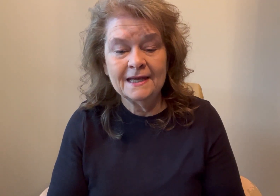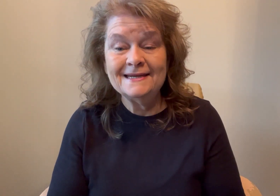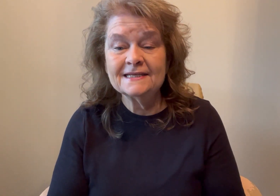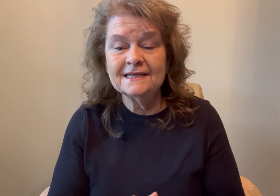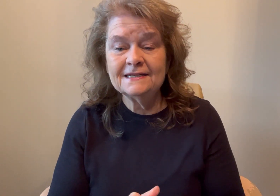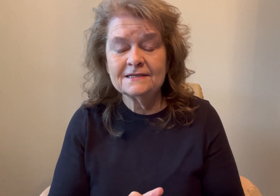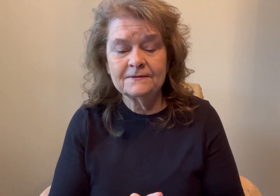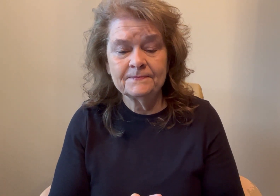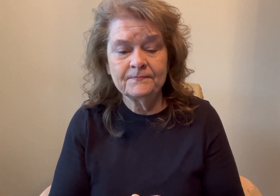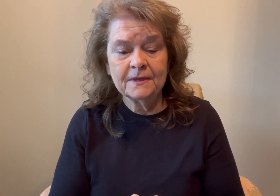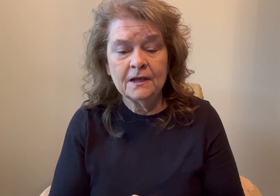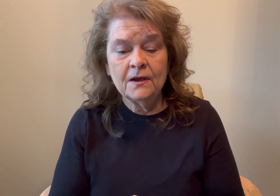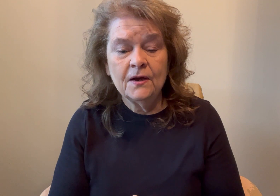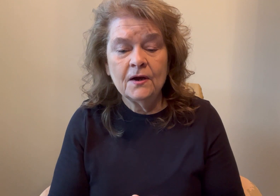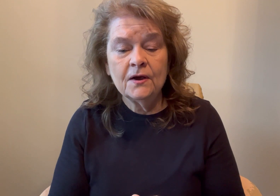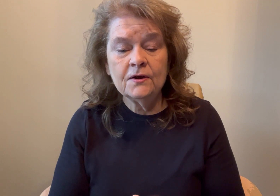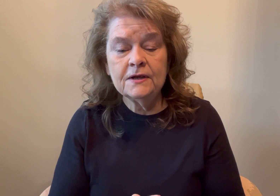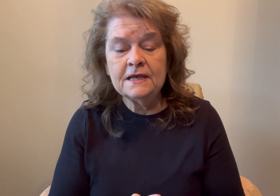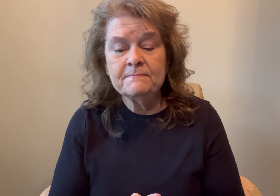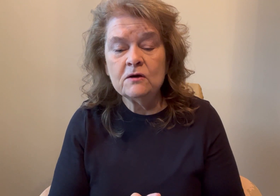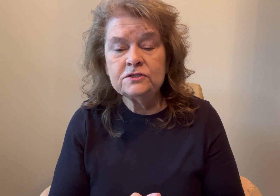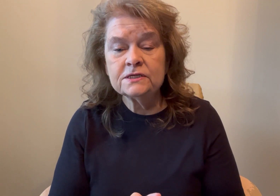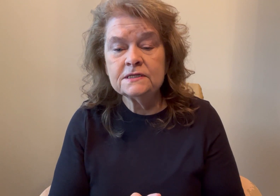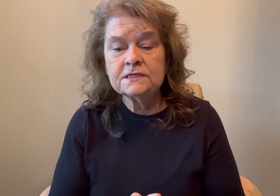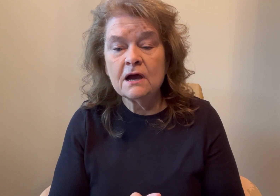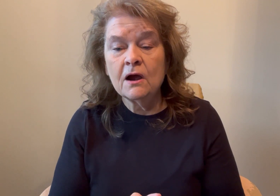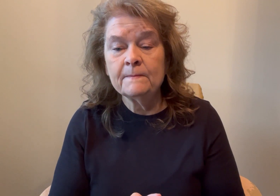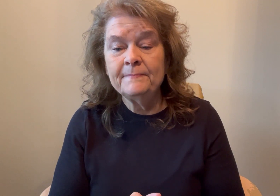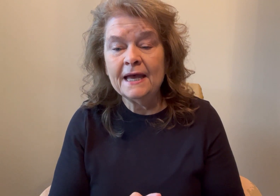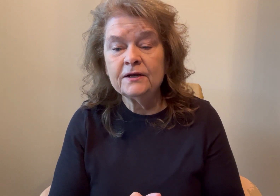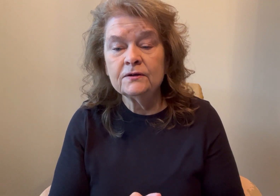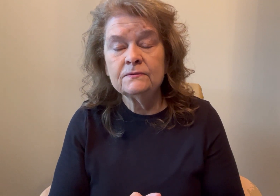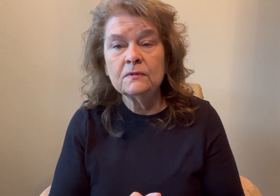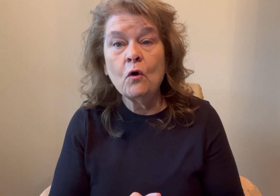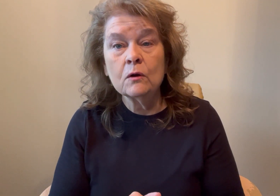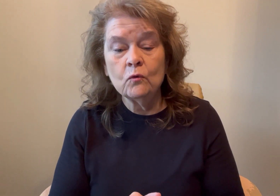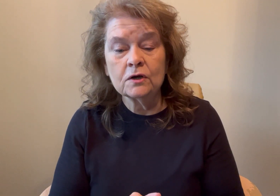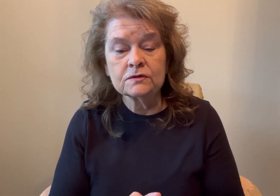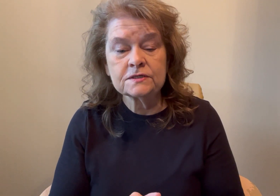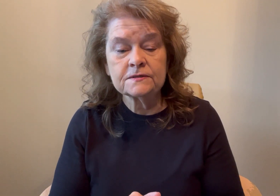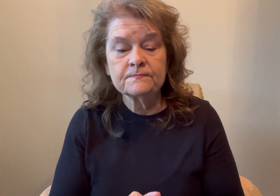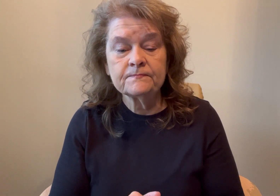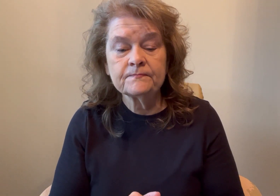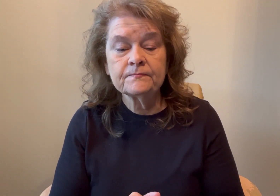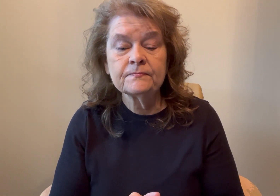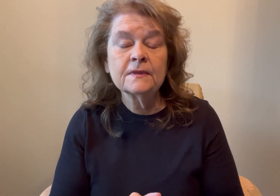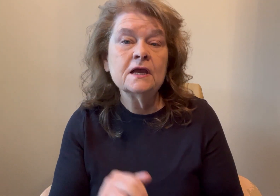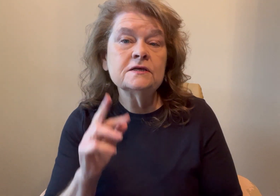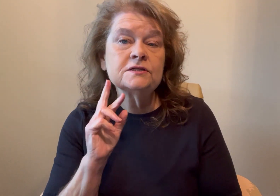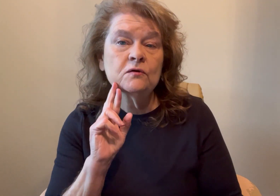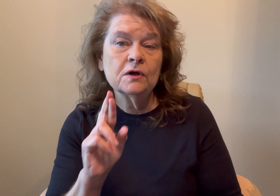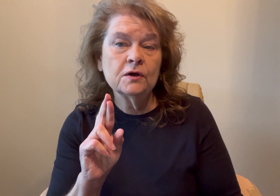Next sentence. Her emotions are better or worse. So